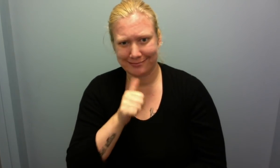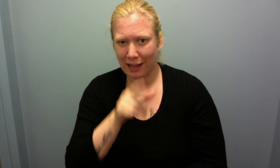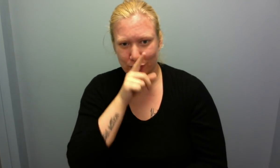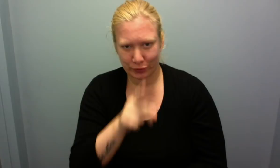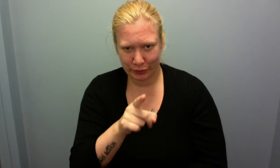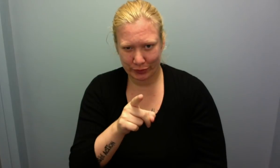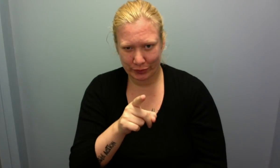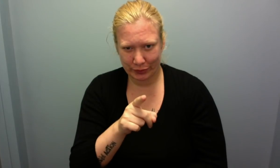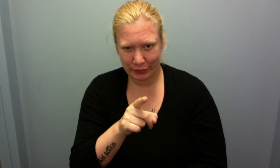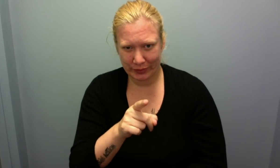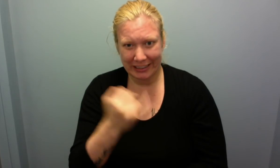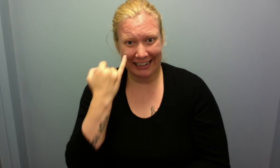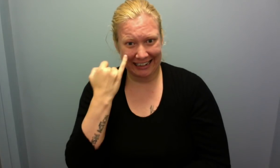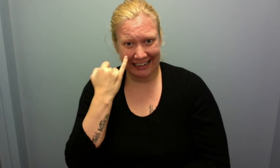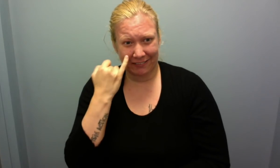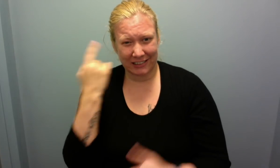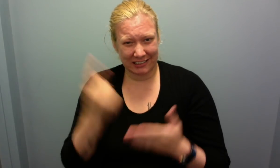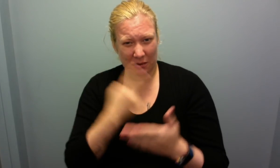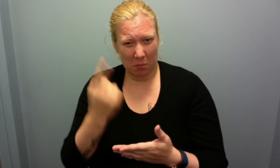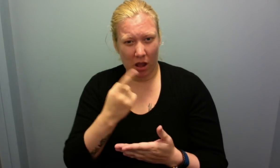who's speaking at the same time. And that's just simply not true.